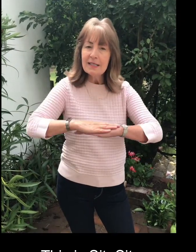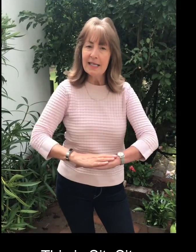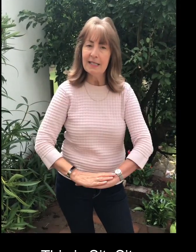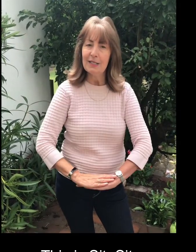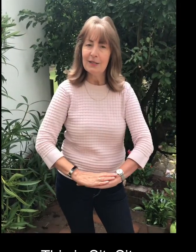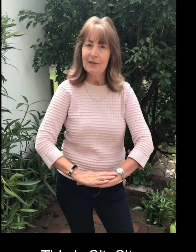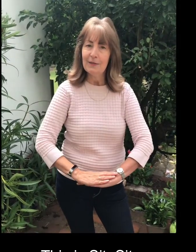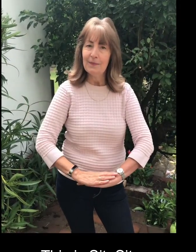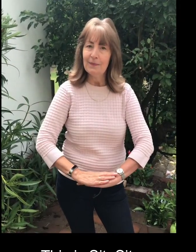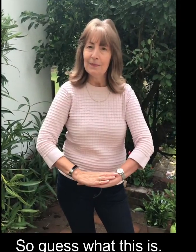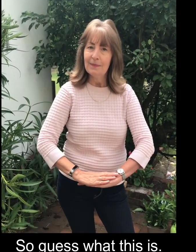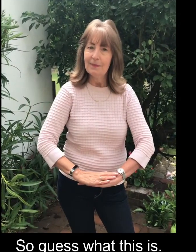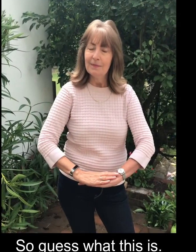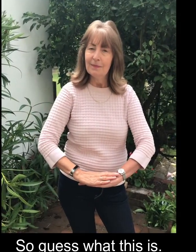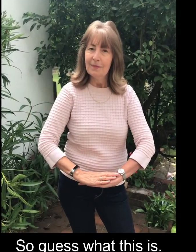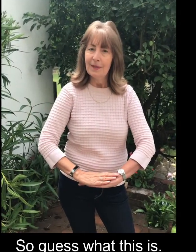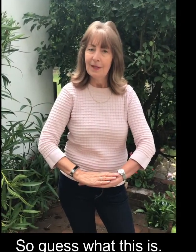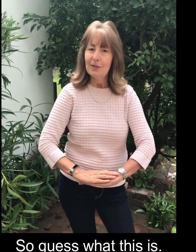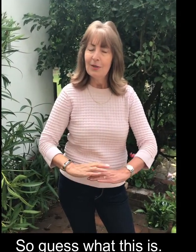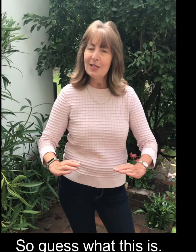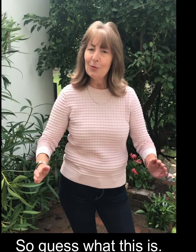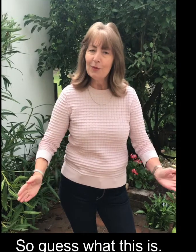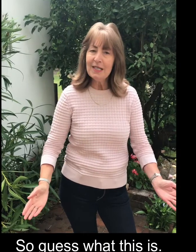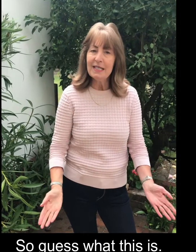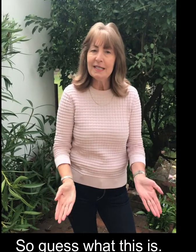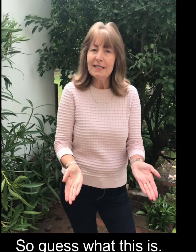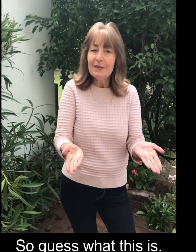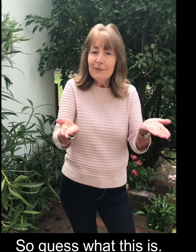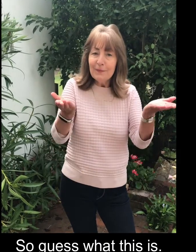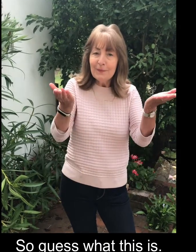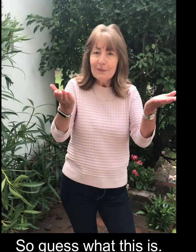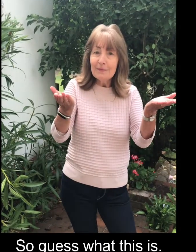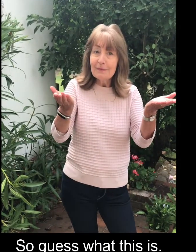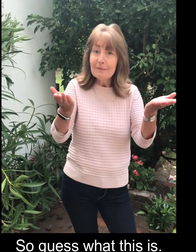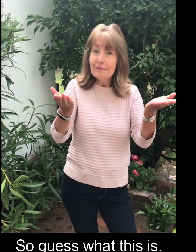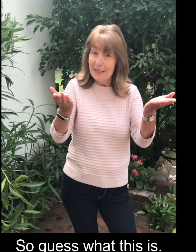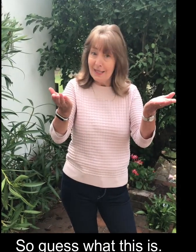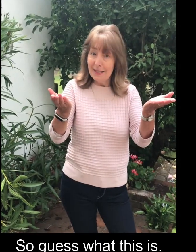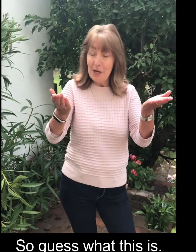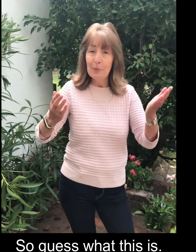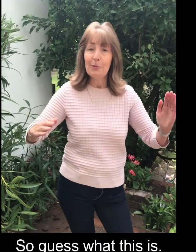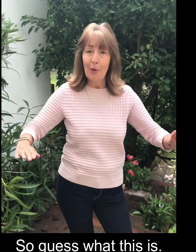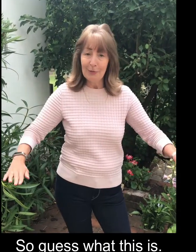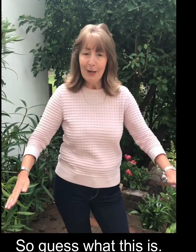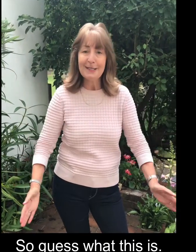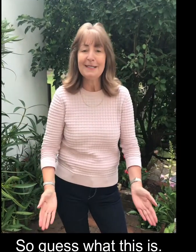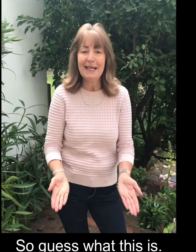Sit. So guess what this is? Stand up. Quite right, stand